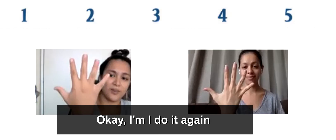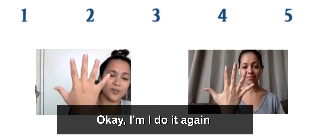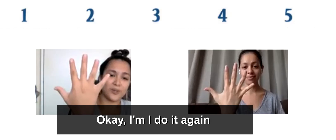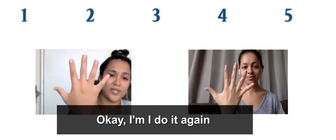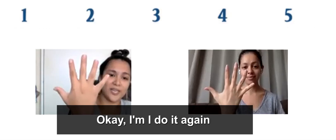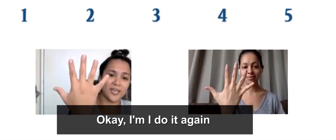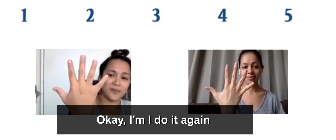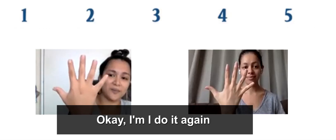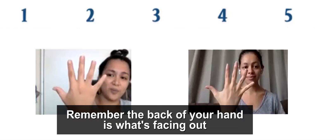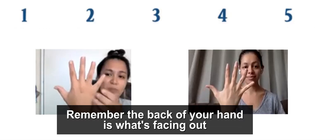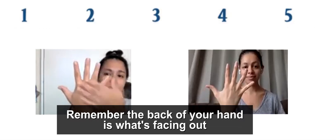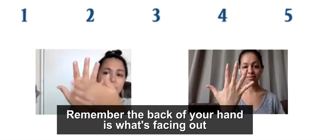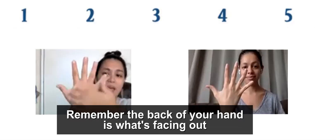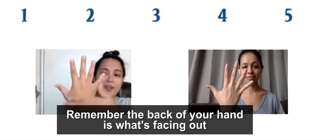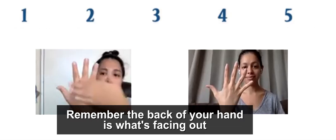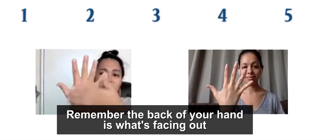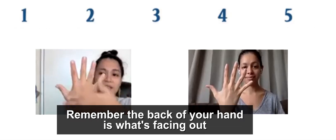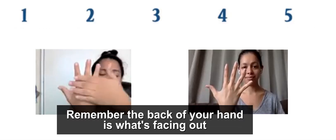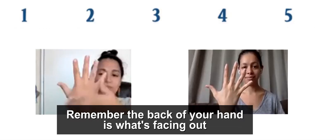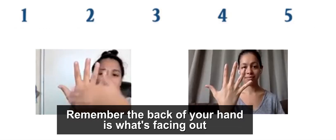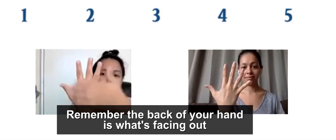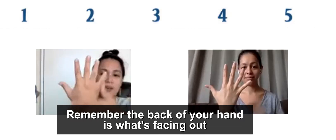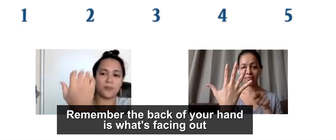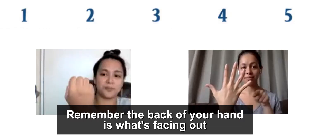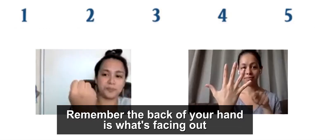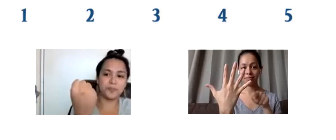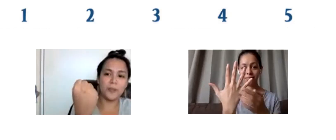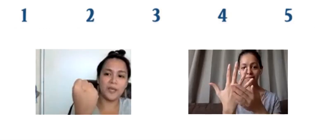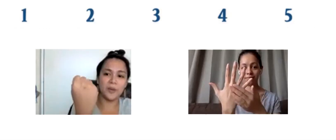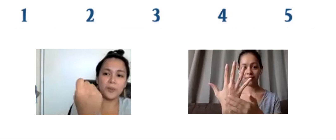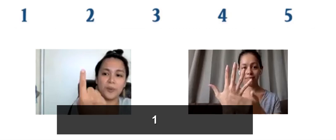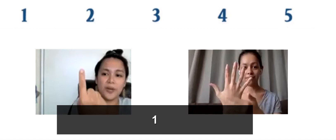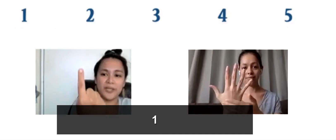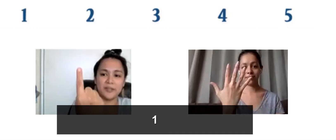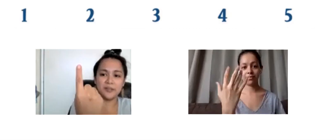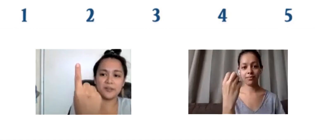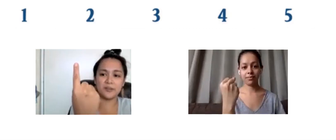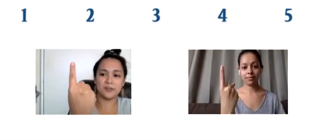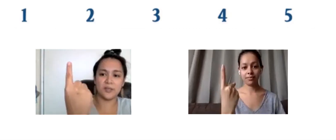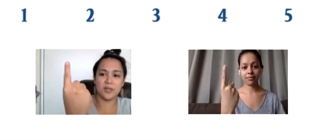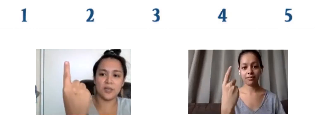Okay, I'm going to do it again. Remember, the back of your hand is what's facing out. 1,